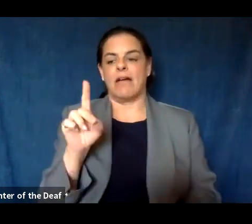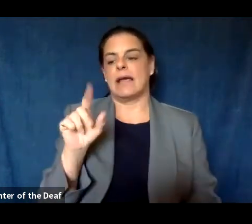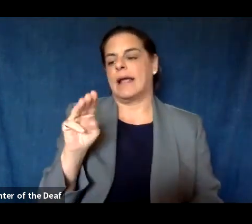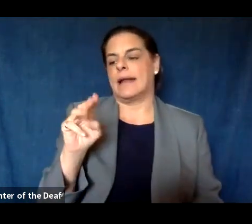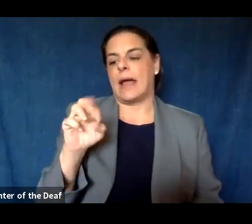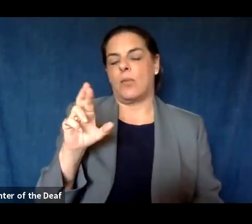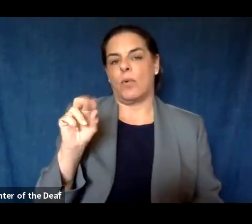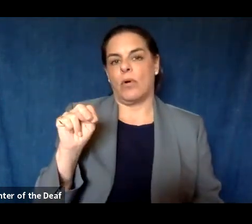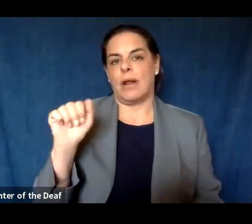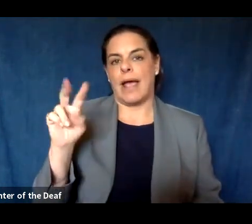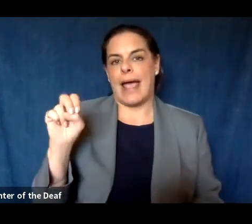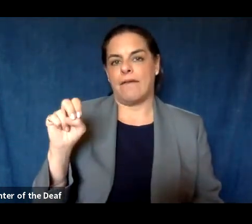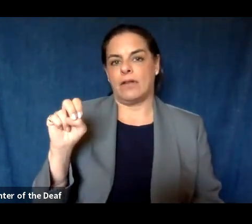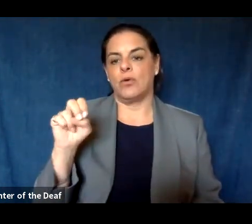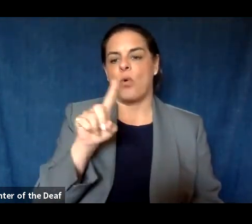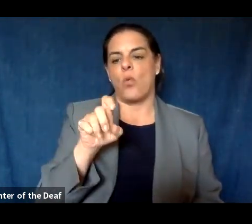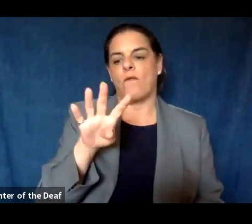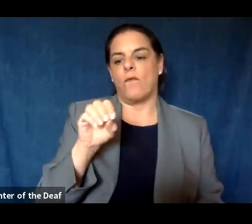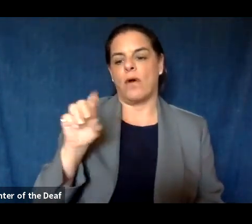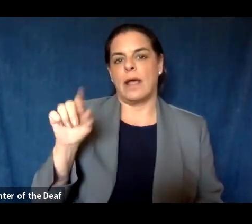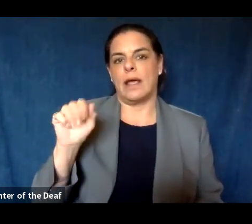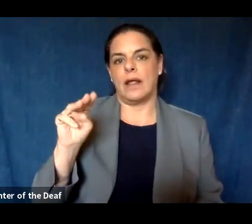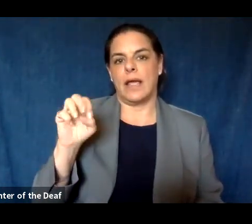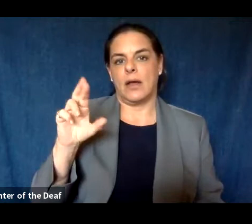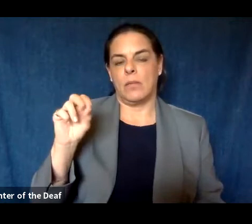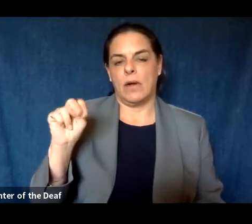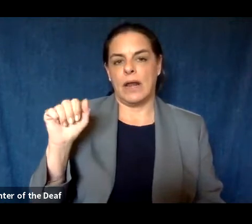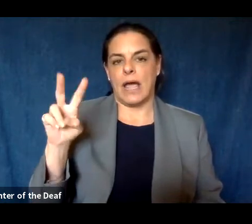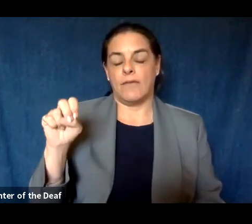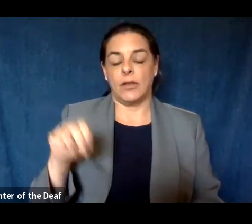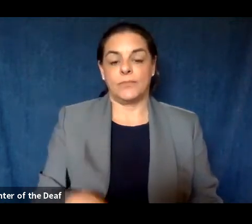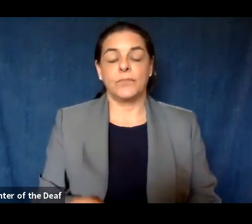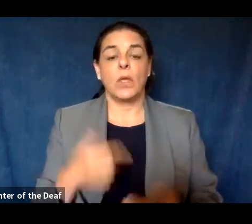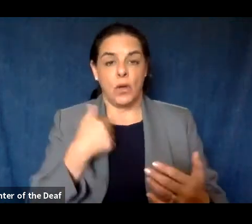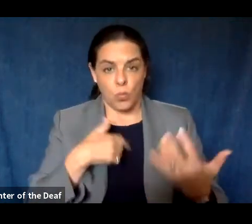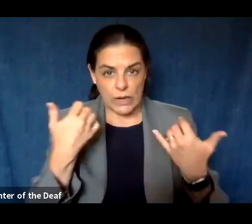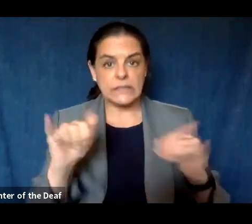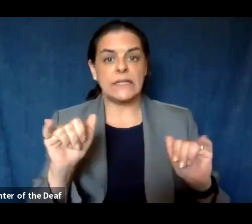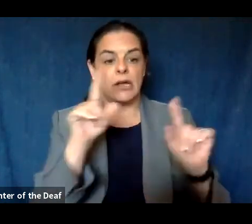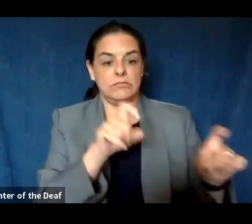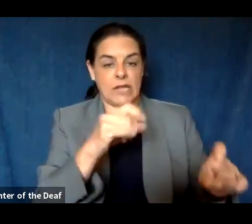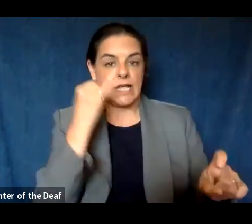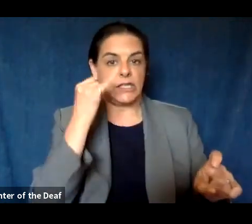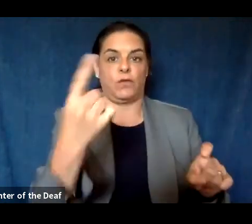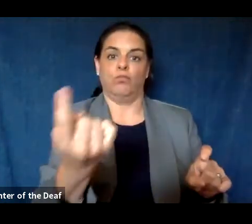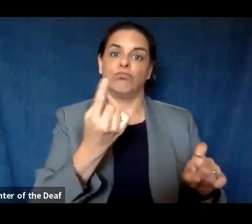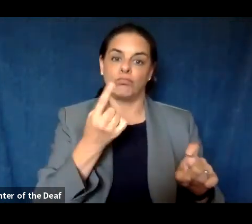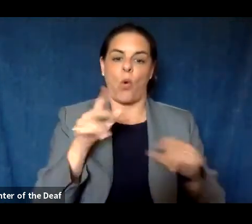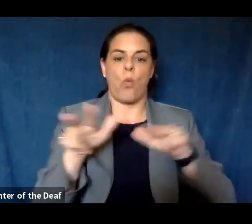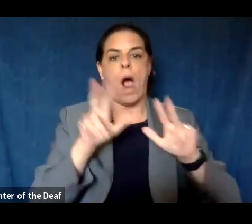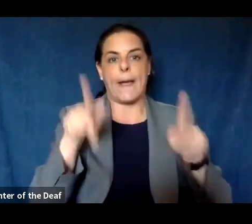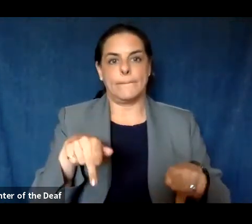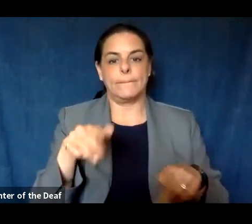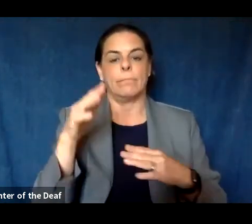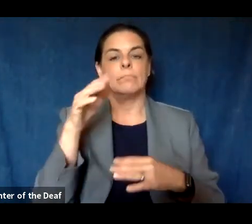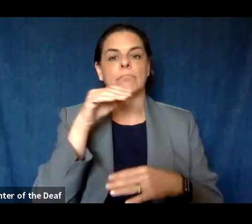location, 140 Dameron Avenue. We are continuing to do walk-up testing at our main health department location, Monday, Wednesday,